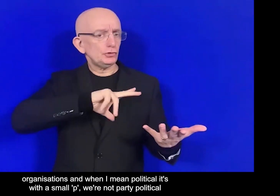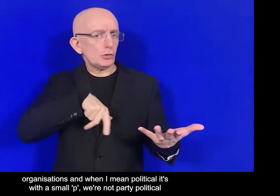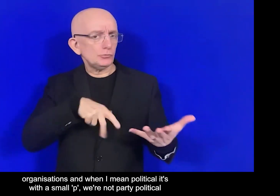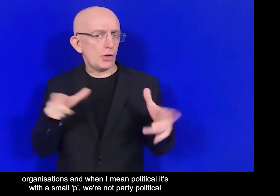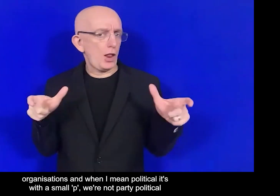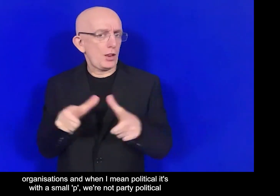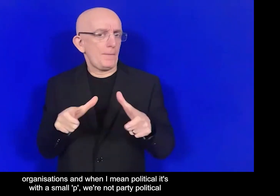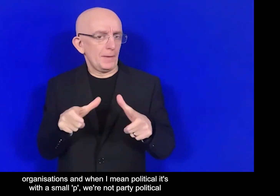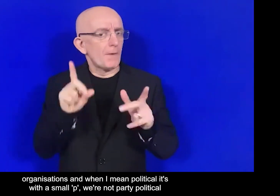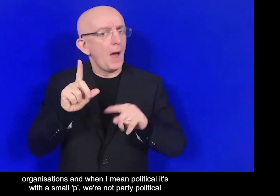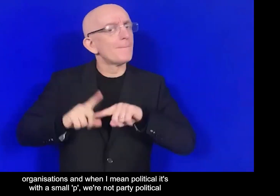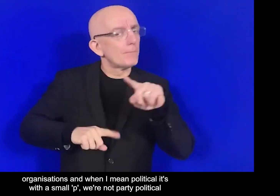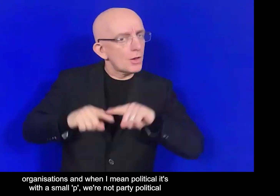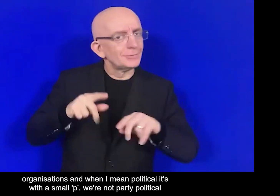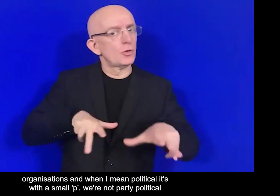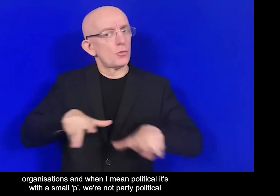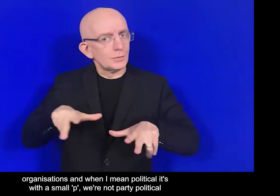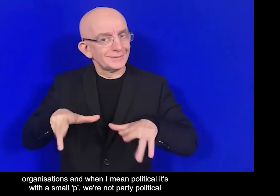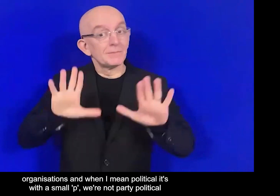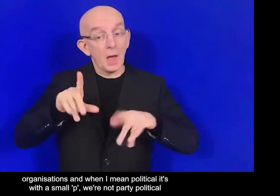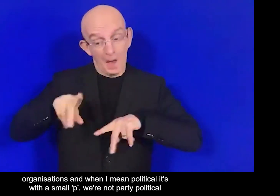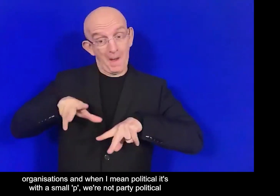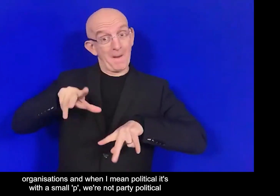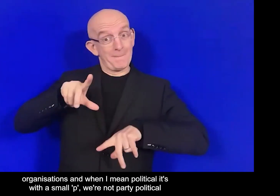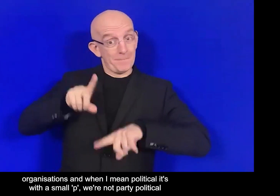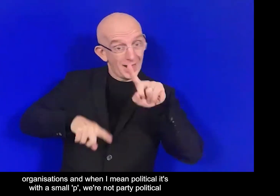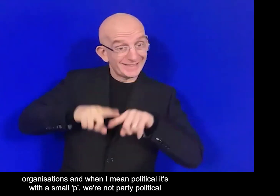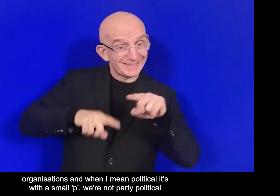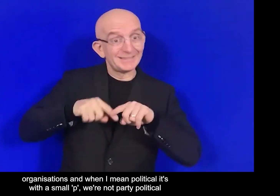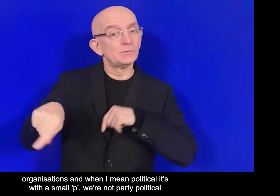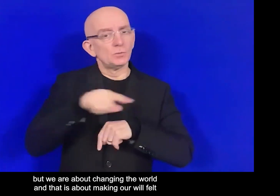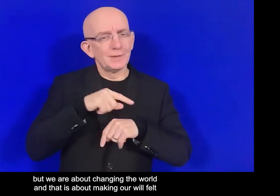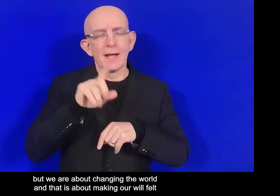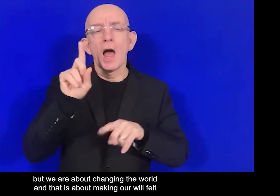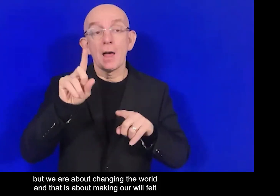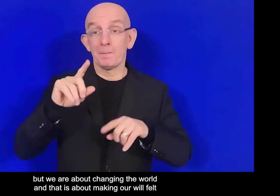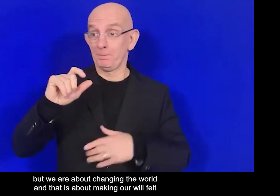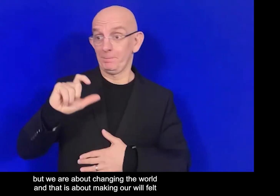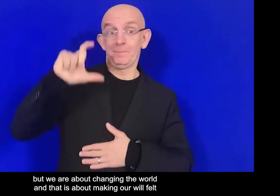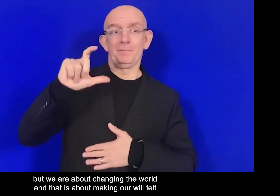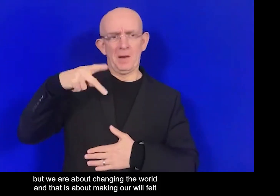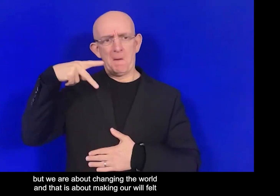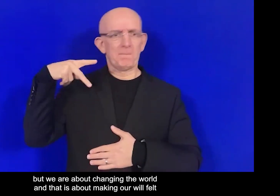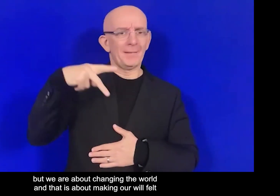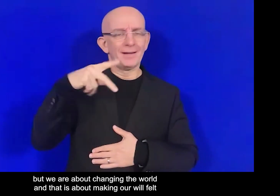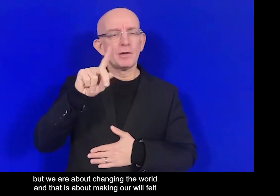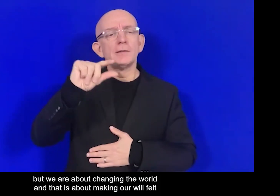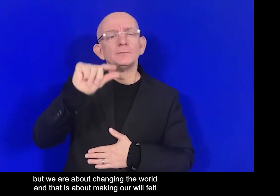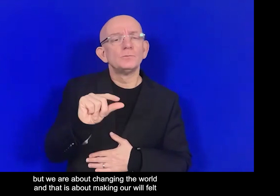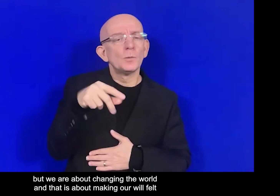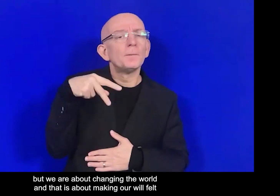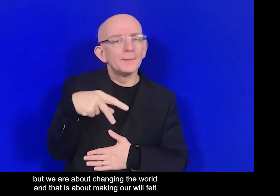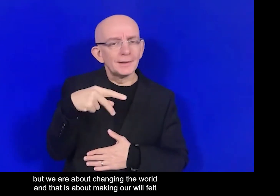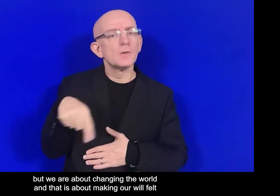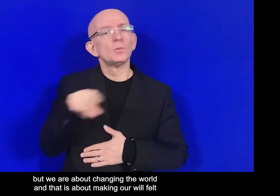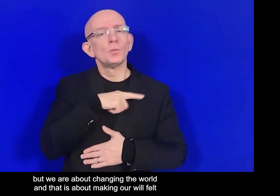mean political, it's with the small p. We're not party political, but we are about changing the world. And that